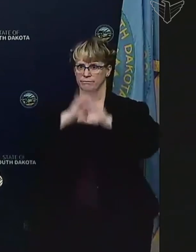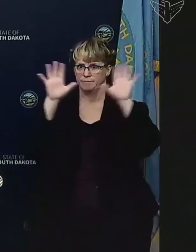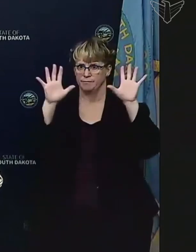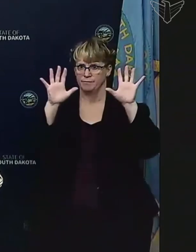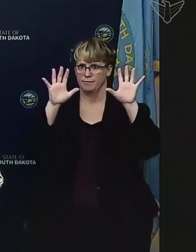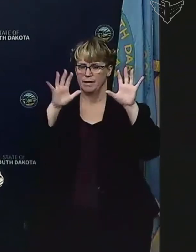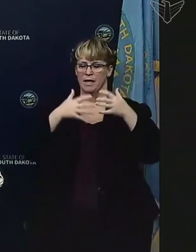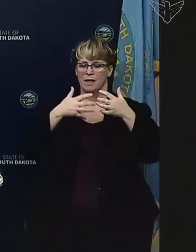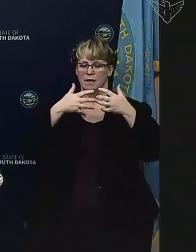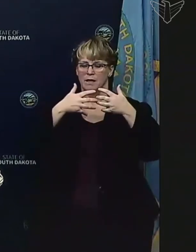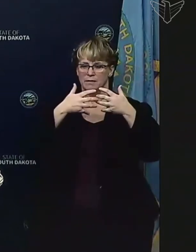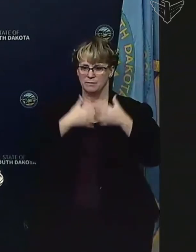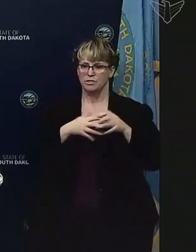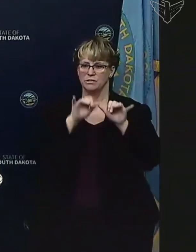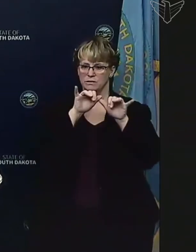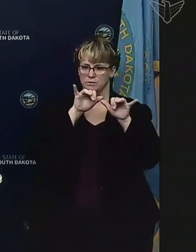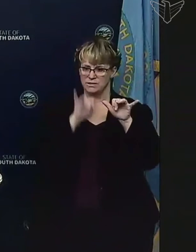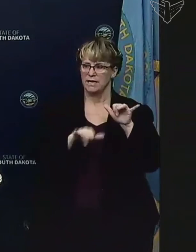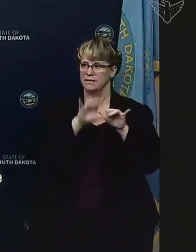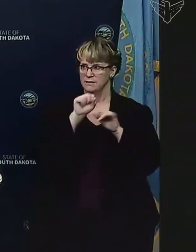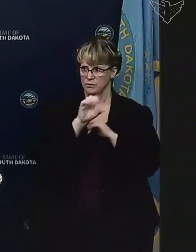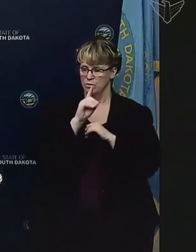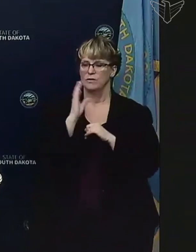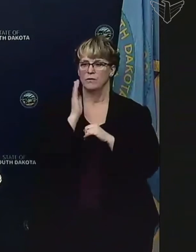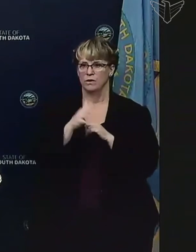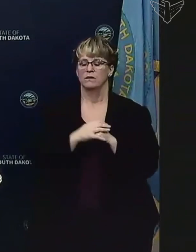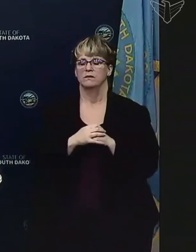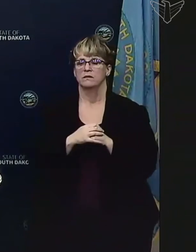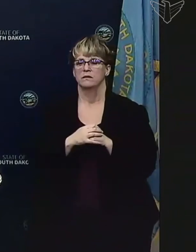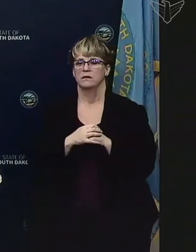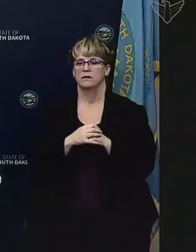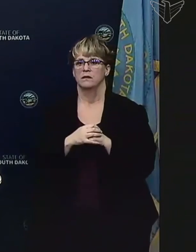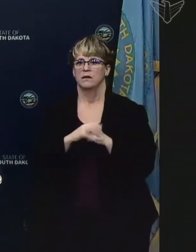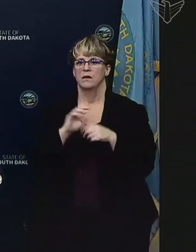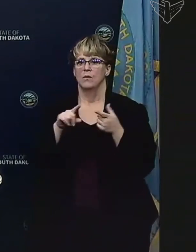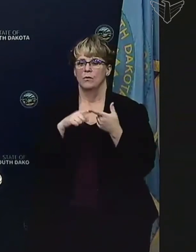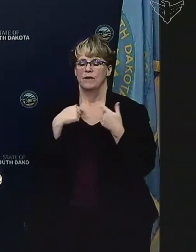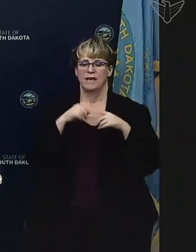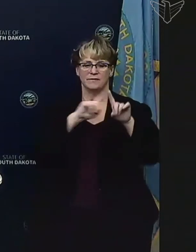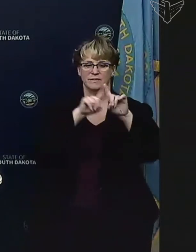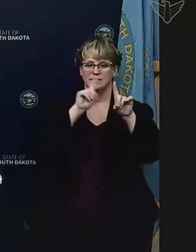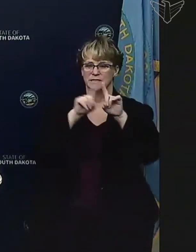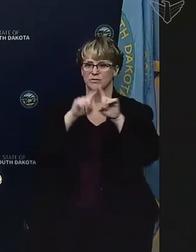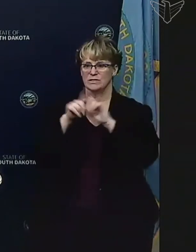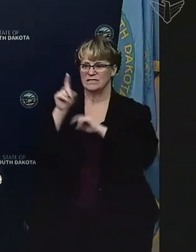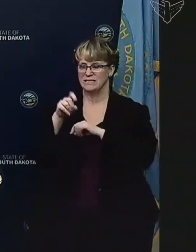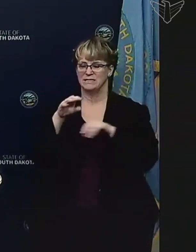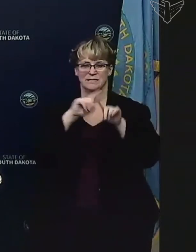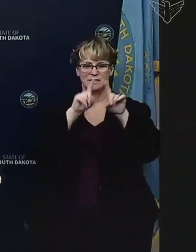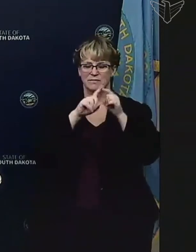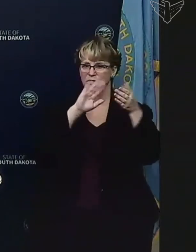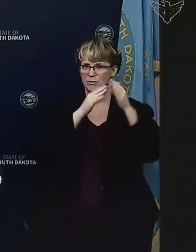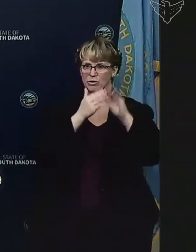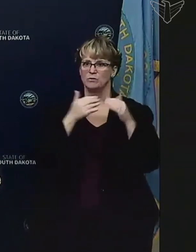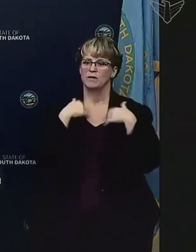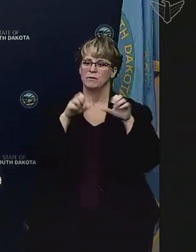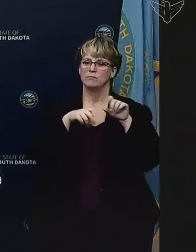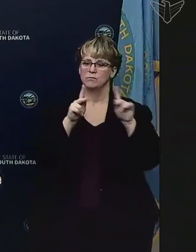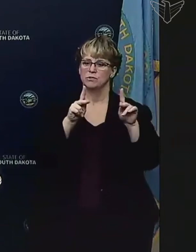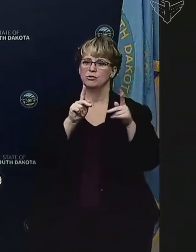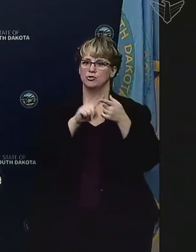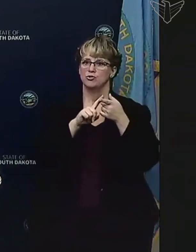remain the property of the state of South Dakota. And so as we have differing needs in communities, we have the opportunity